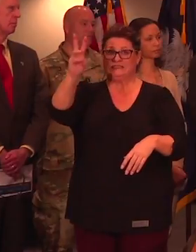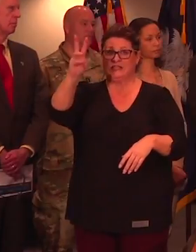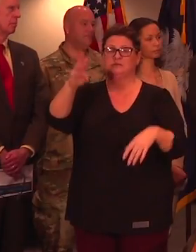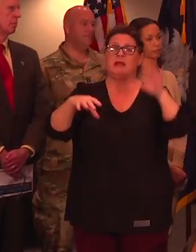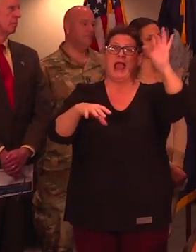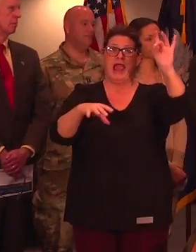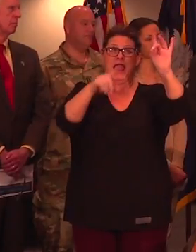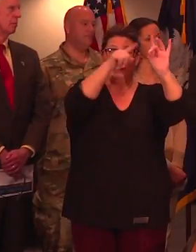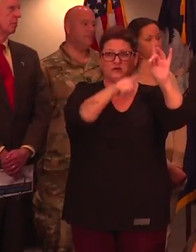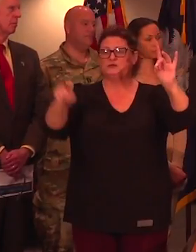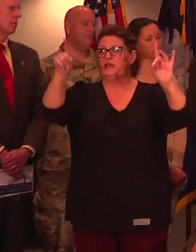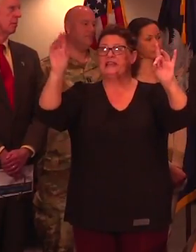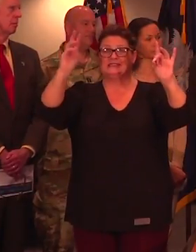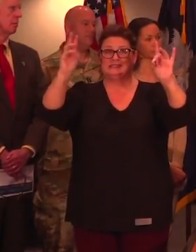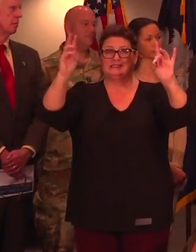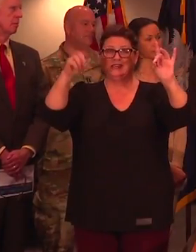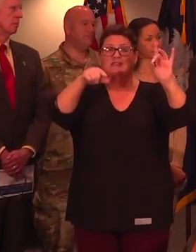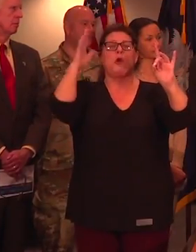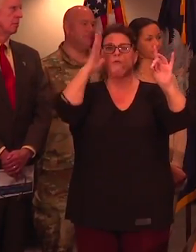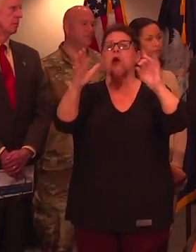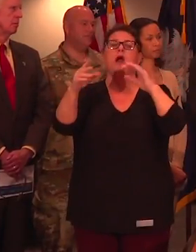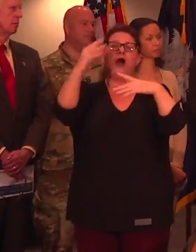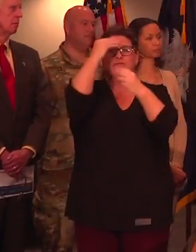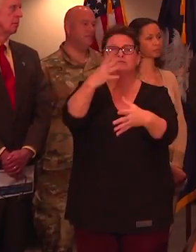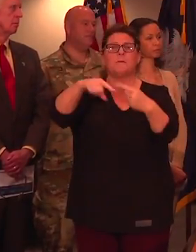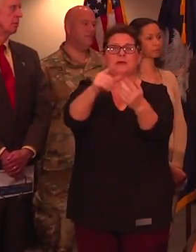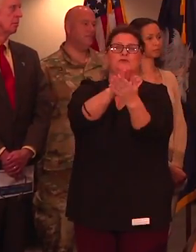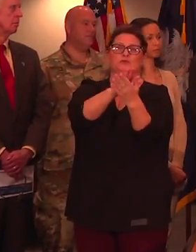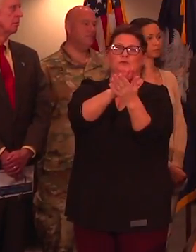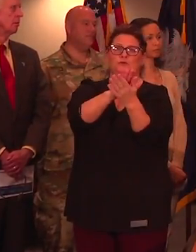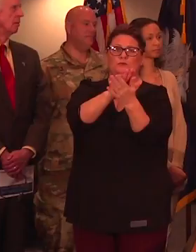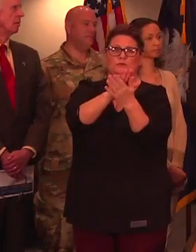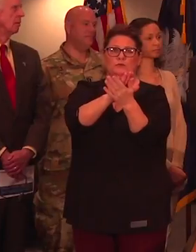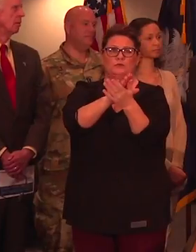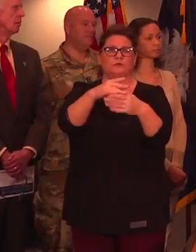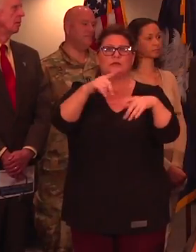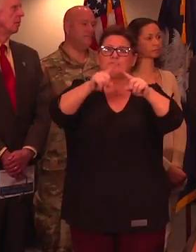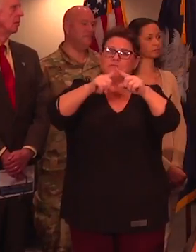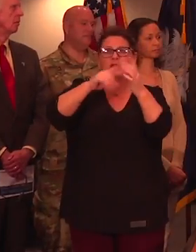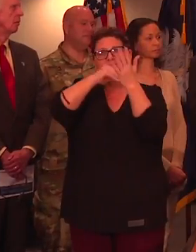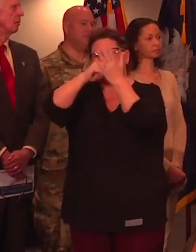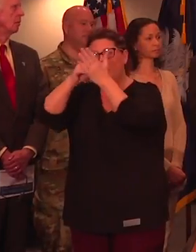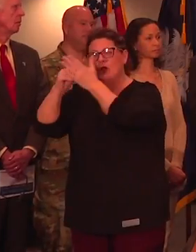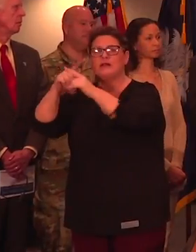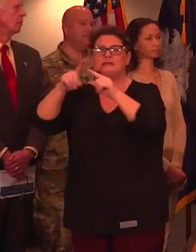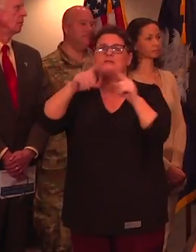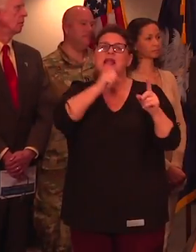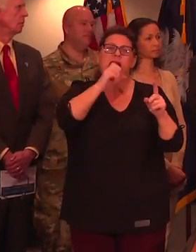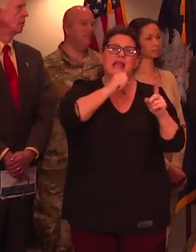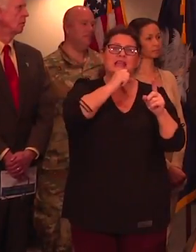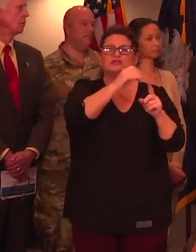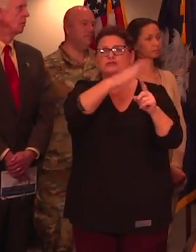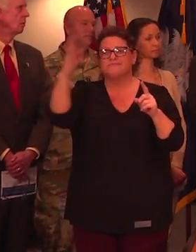be filled with instructional programming, content area programming for all age levels. I'd say